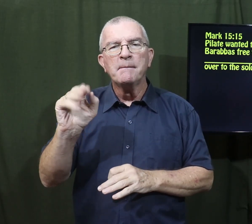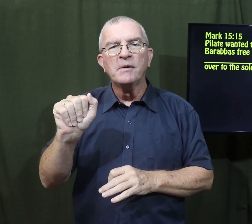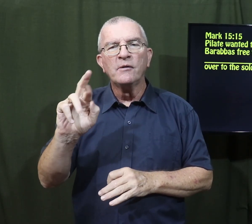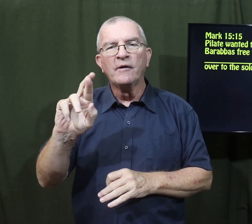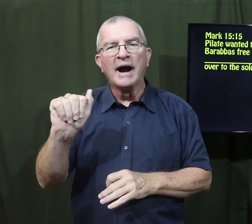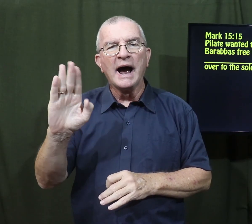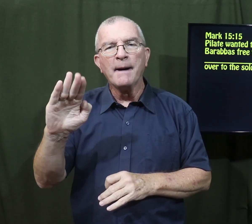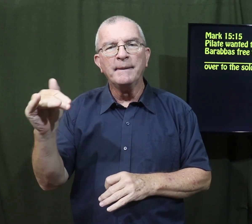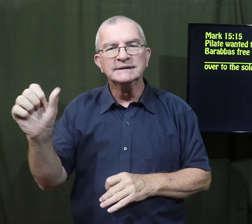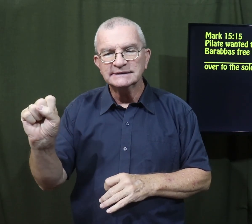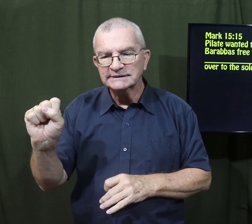set Barabbas